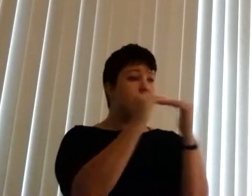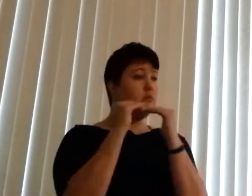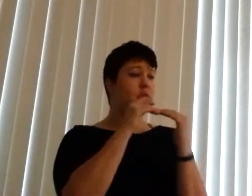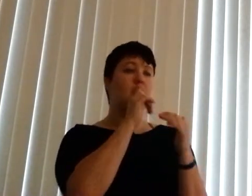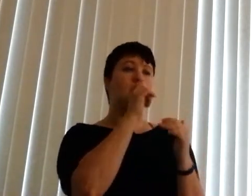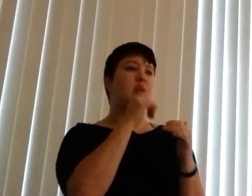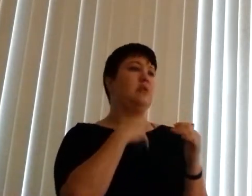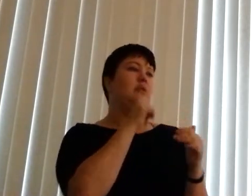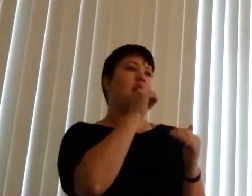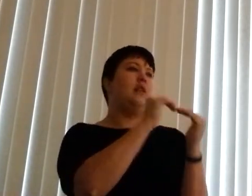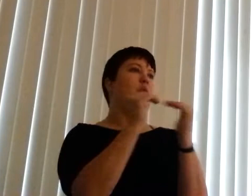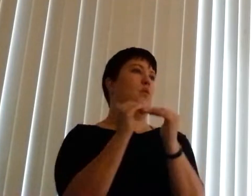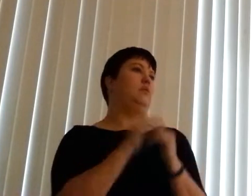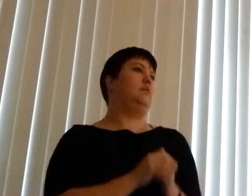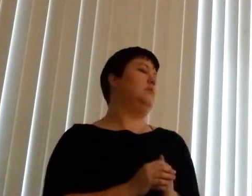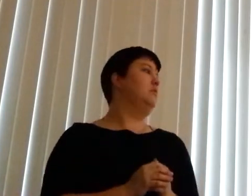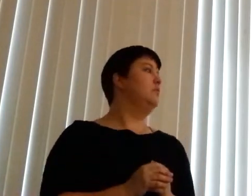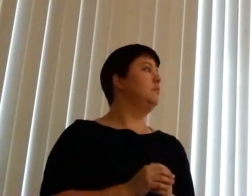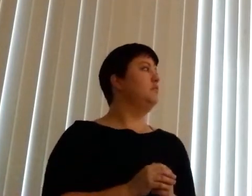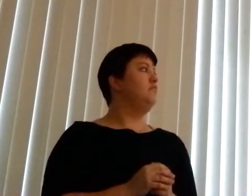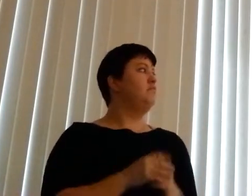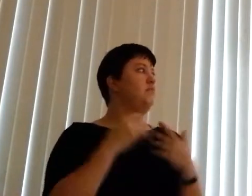Let me illustrate that through an example.